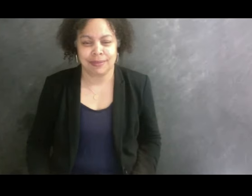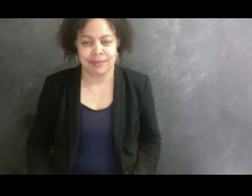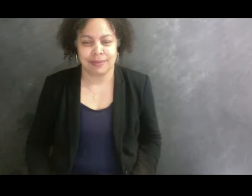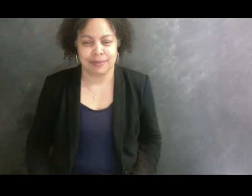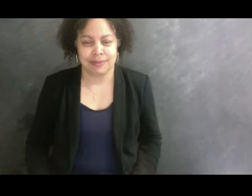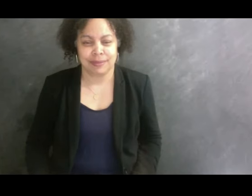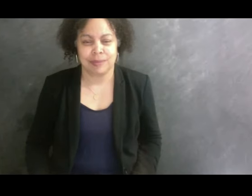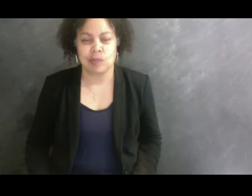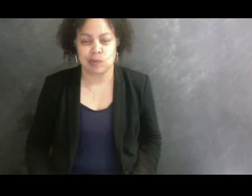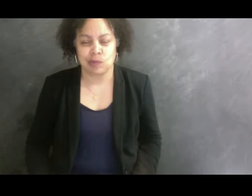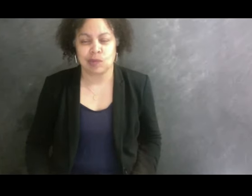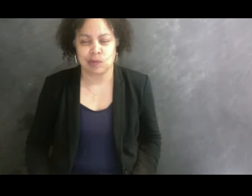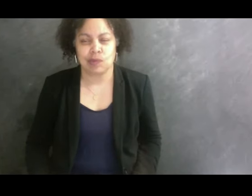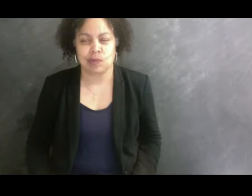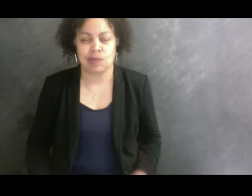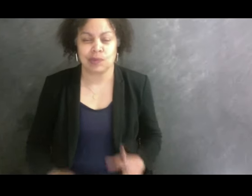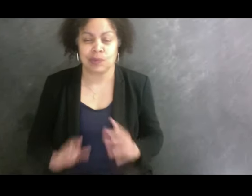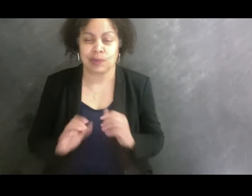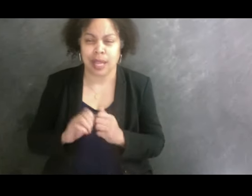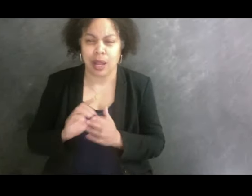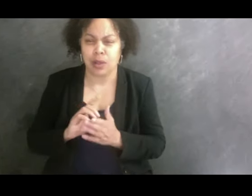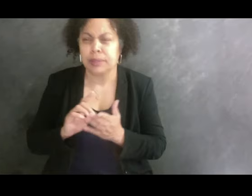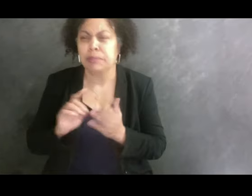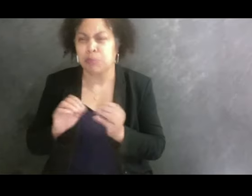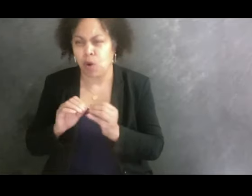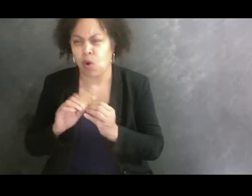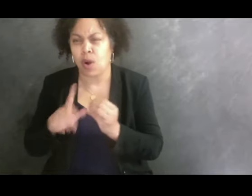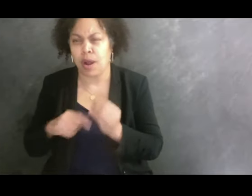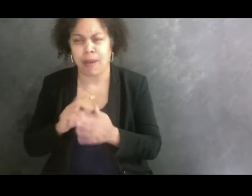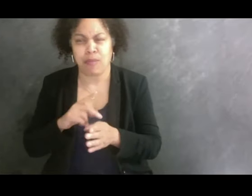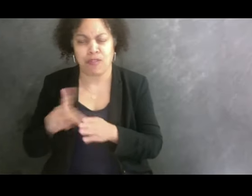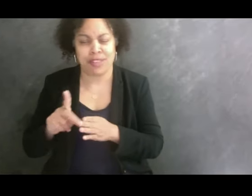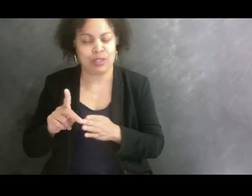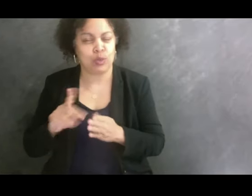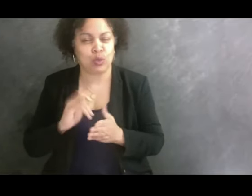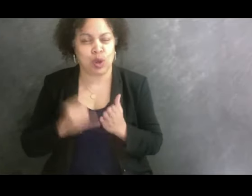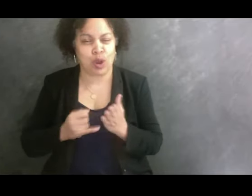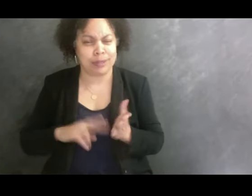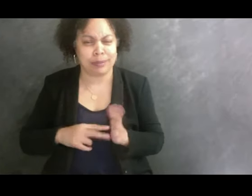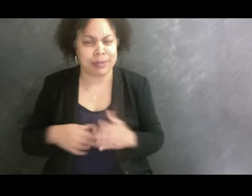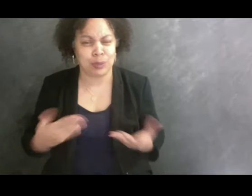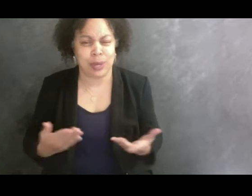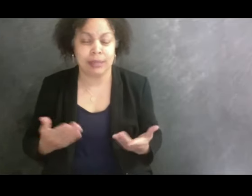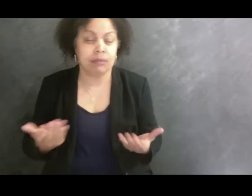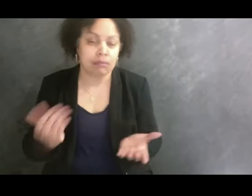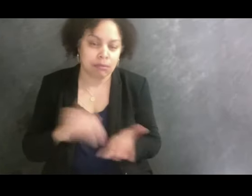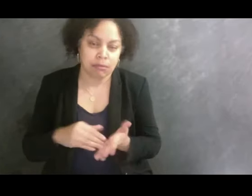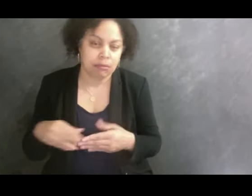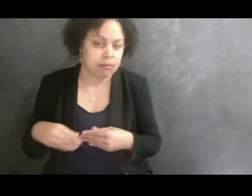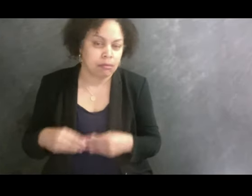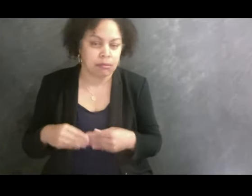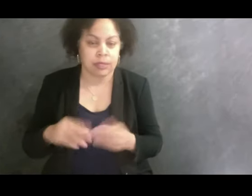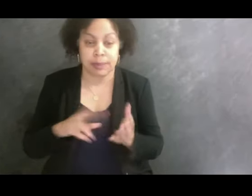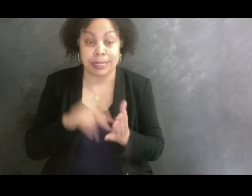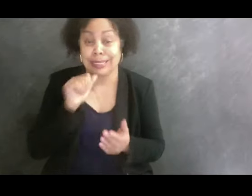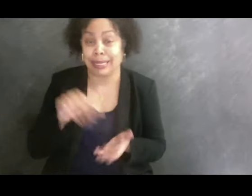Some more questions about how we're defining professional artist. Again, very broadly, really just can't be a student.